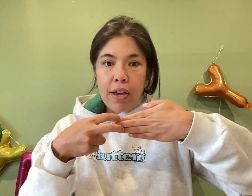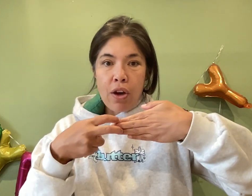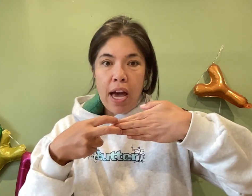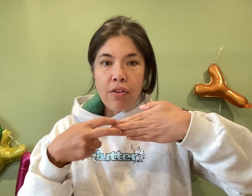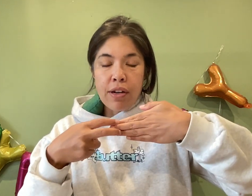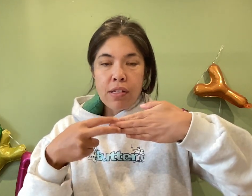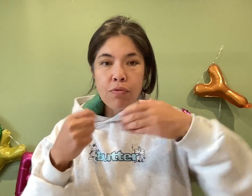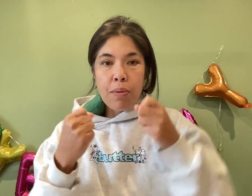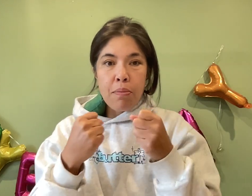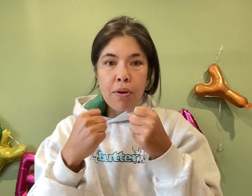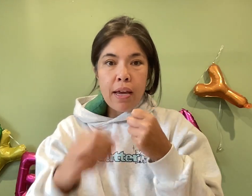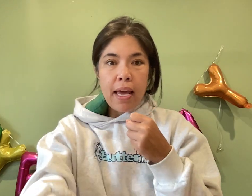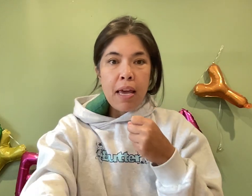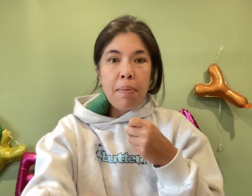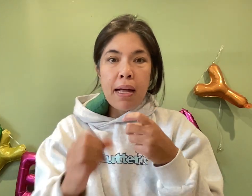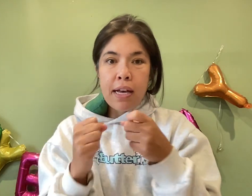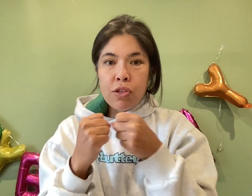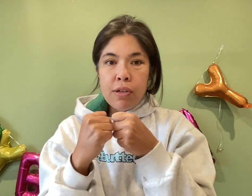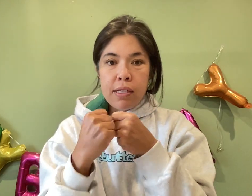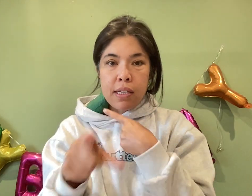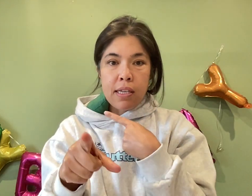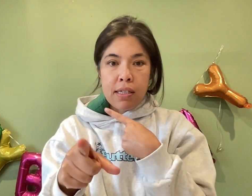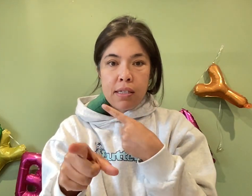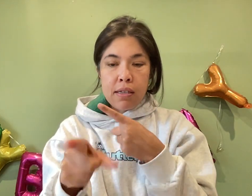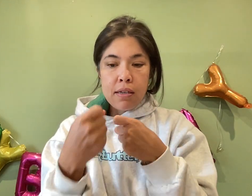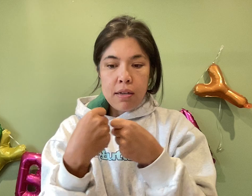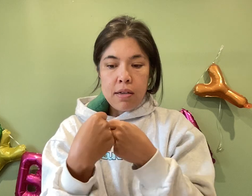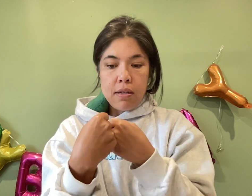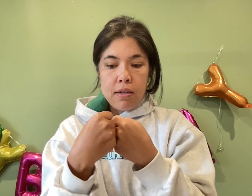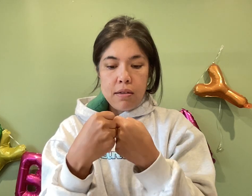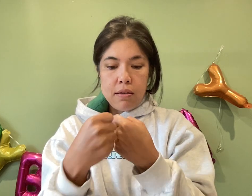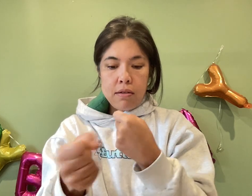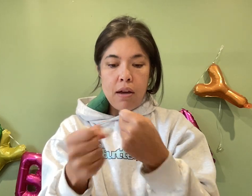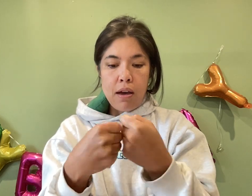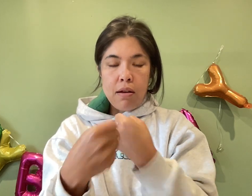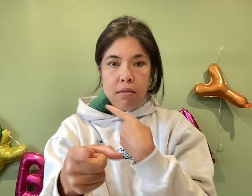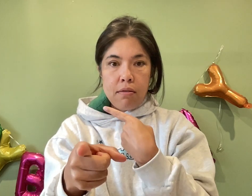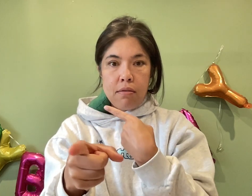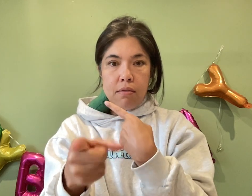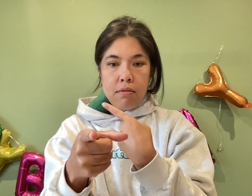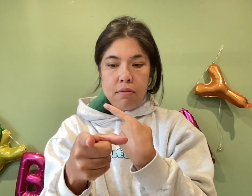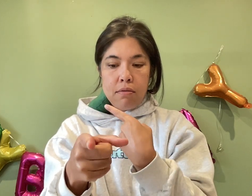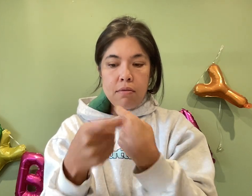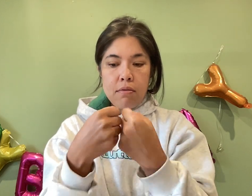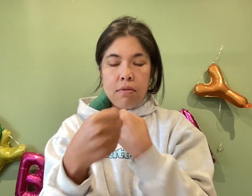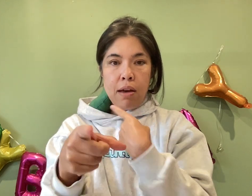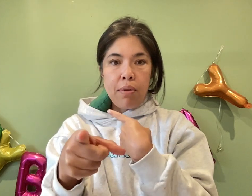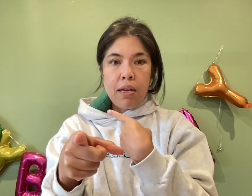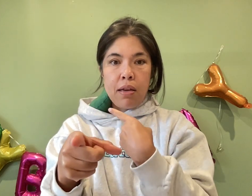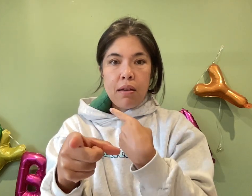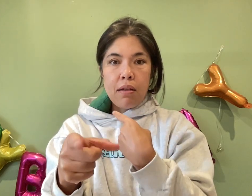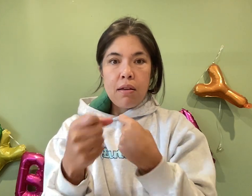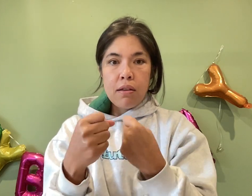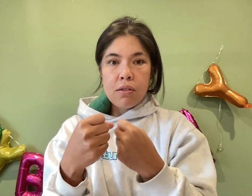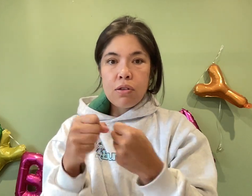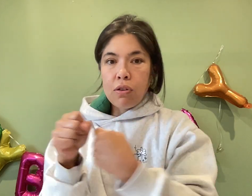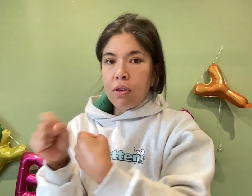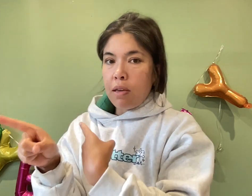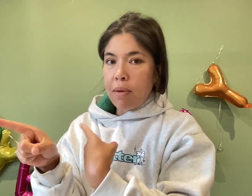write your address. Remembering email address is that way. So you're